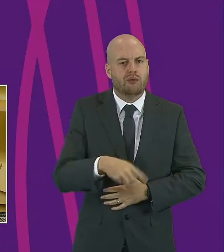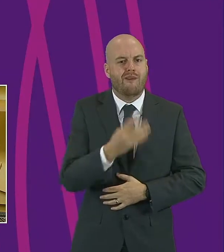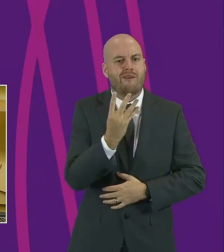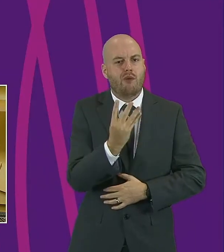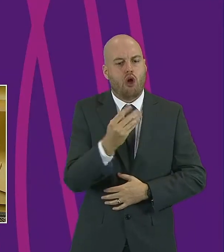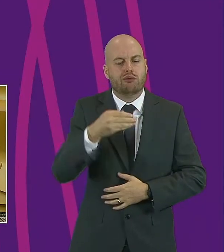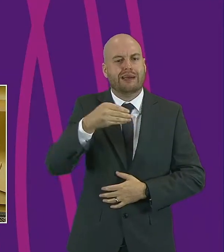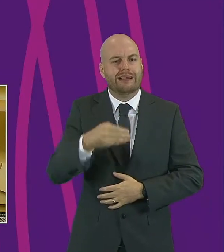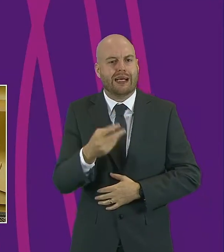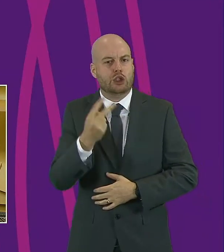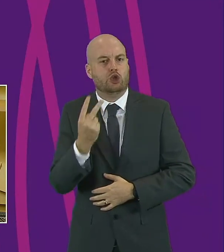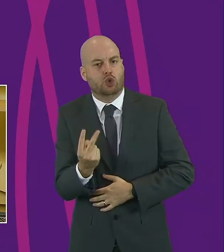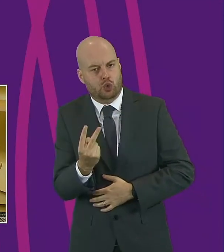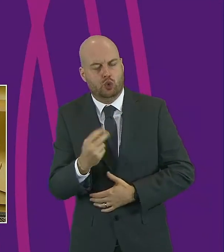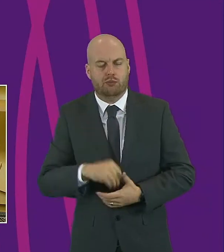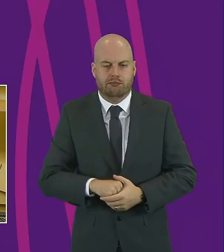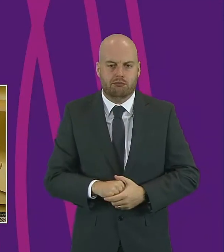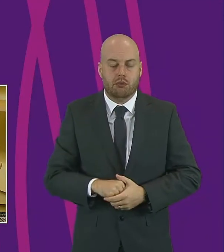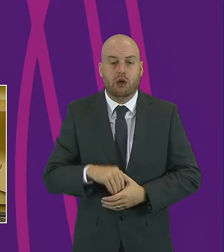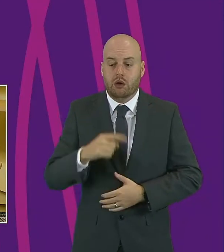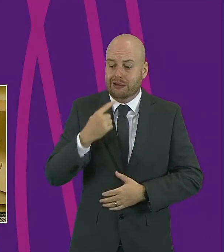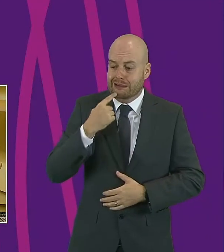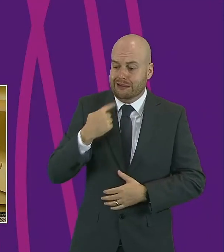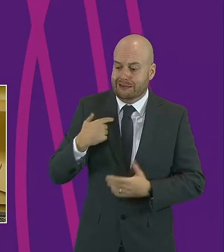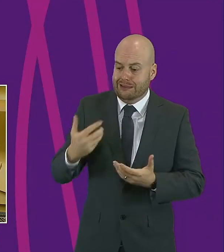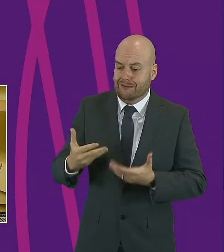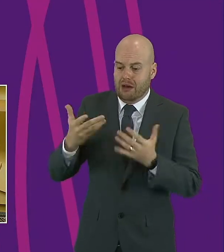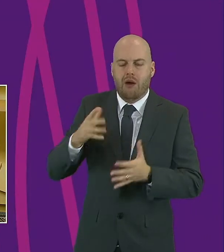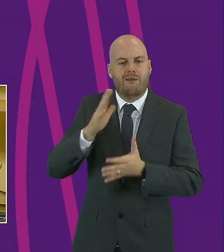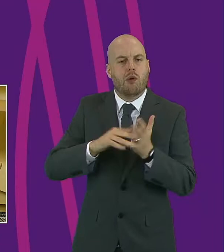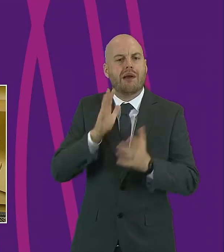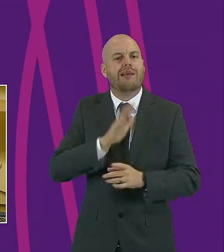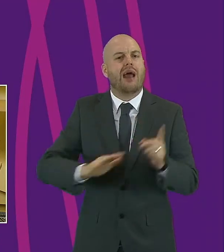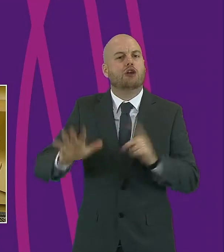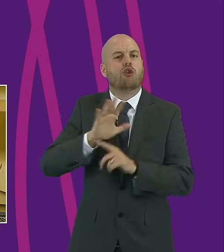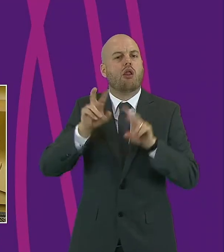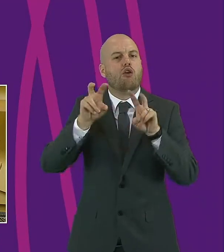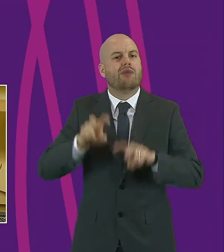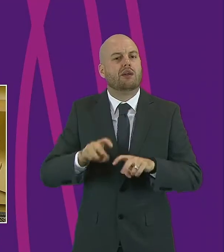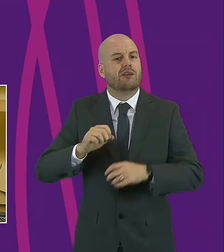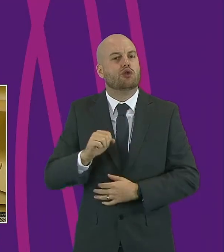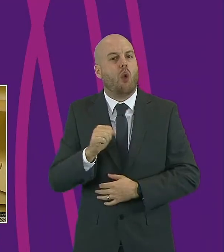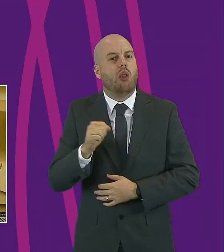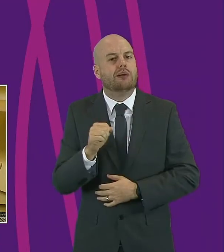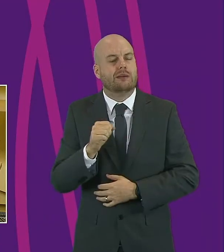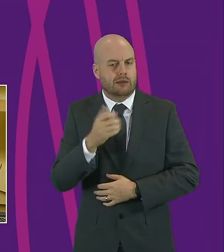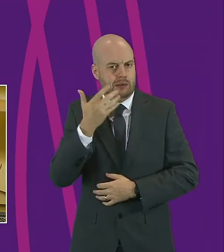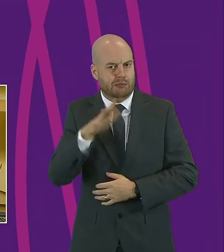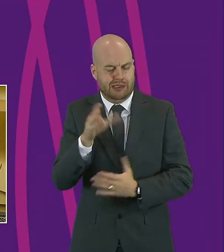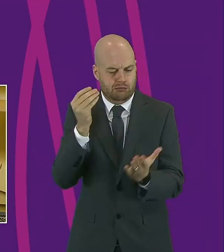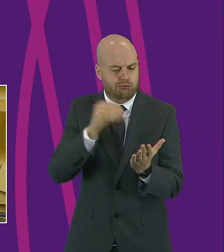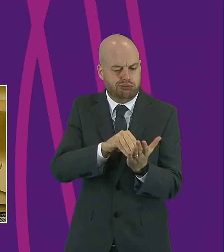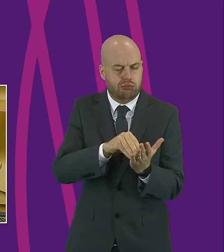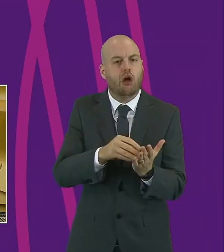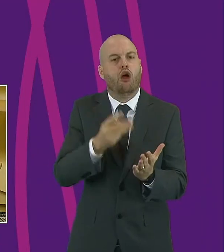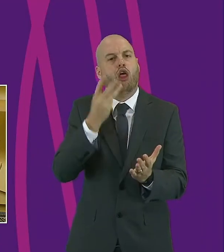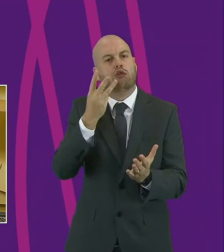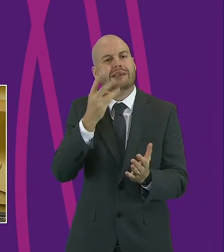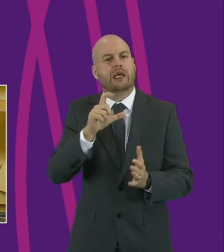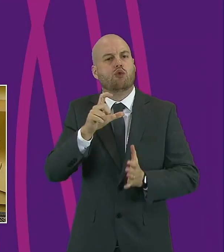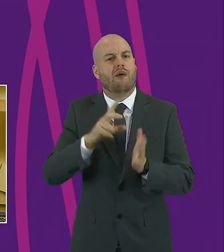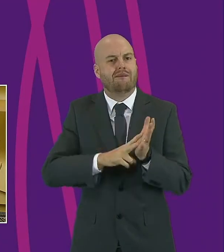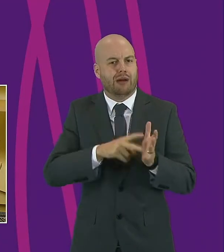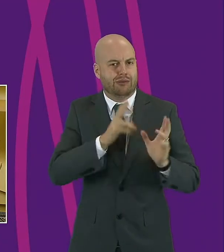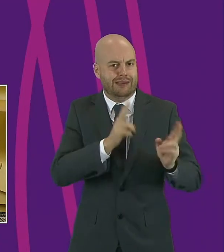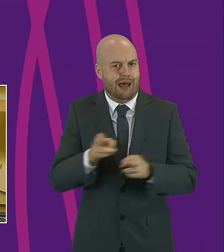2,492. However, yesterday's figures from National Records of Scotland, which reported 3 COVID deaths during the previous week, showed that the total number